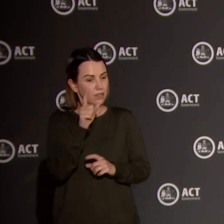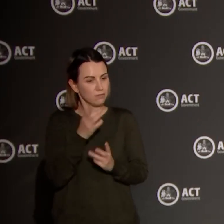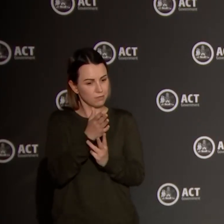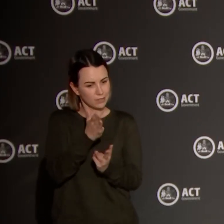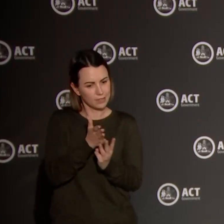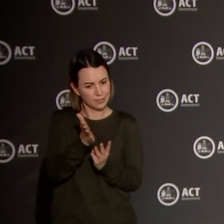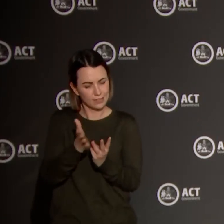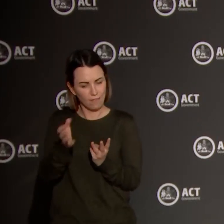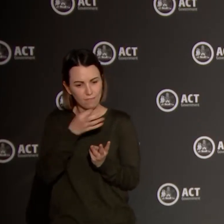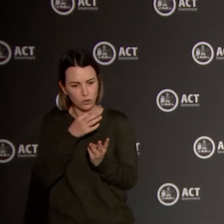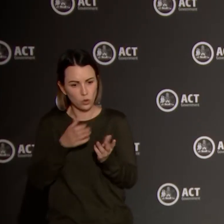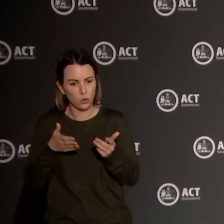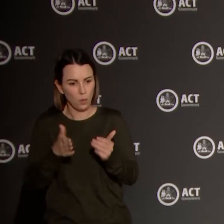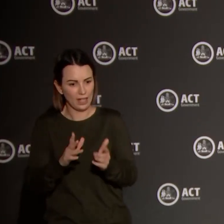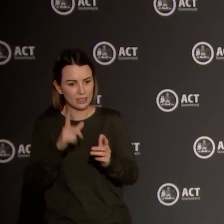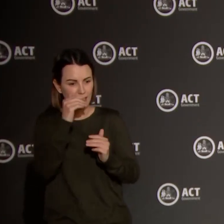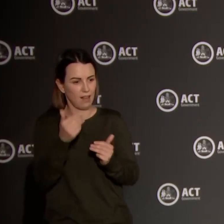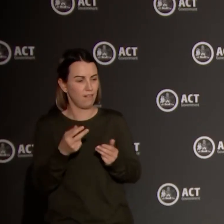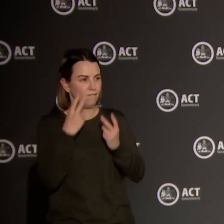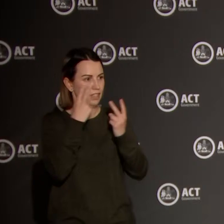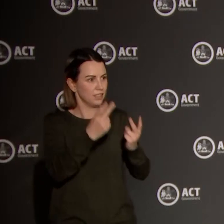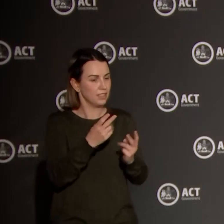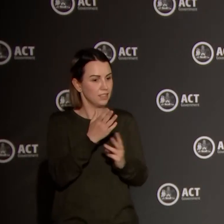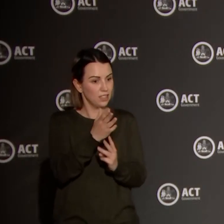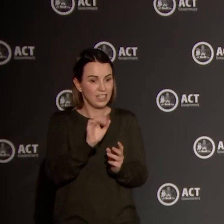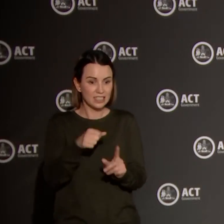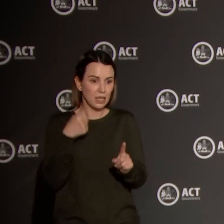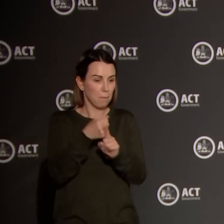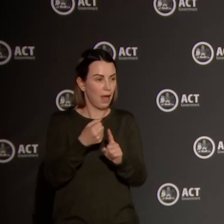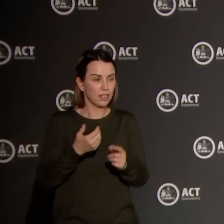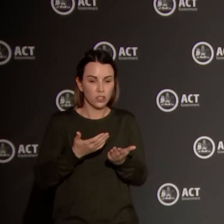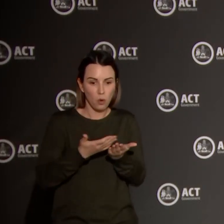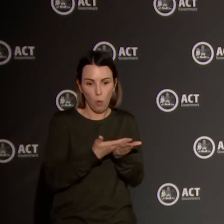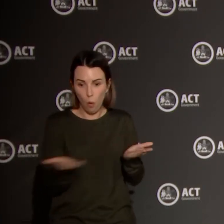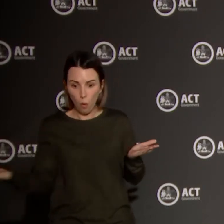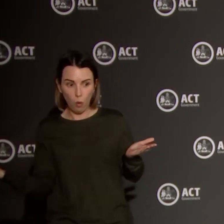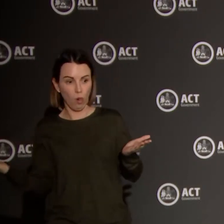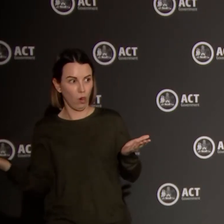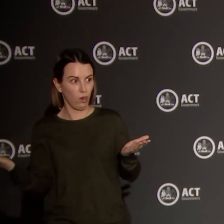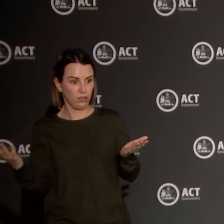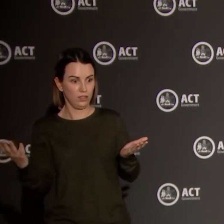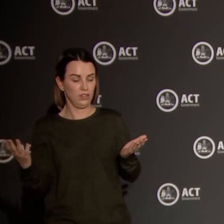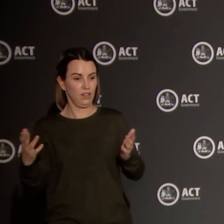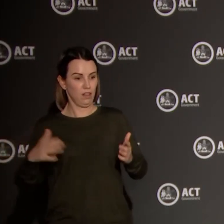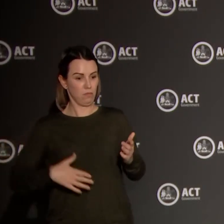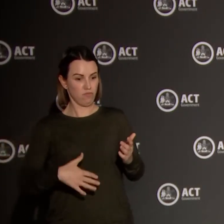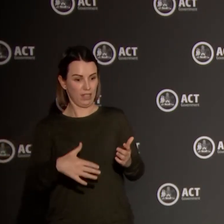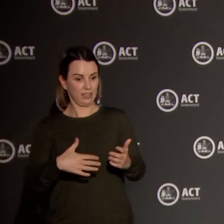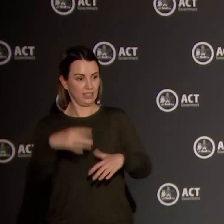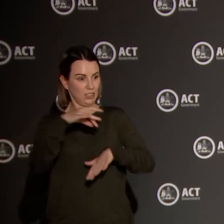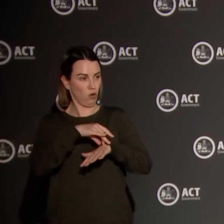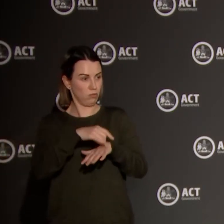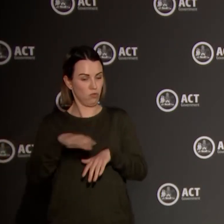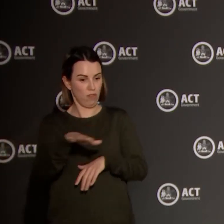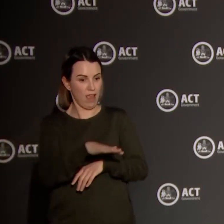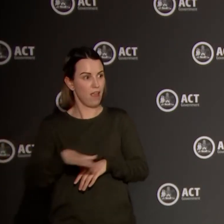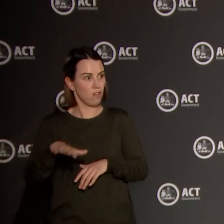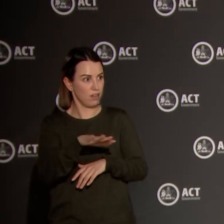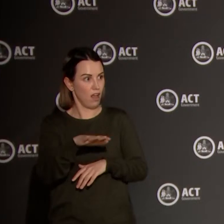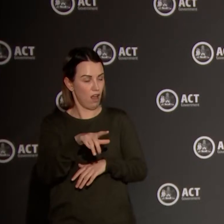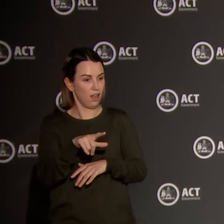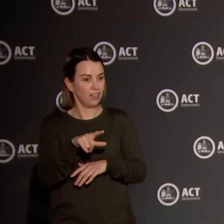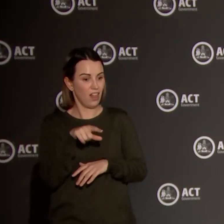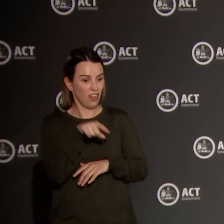and so this hasn't impacted the whole nursery. Pleasingly, it's impacted a part of it, and that part of it we've now obviously